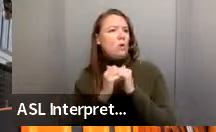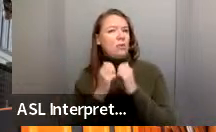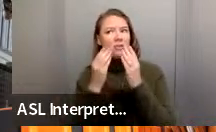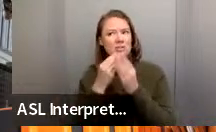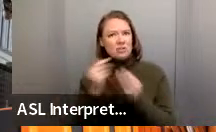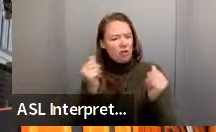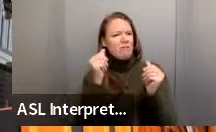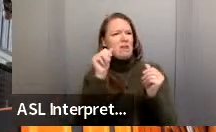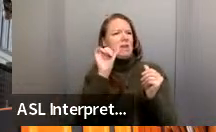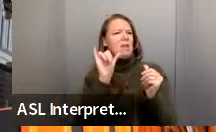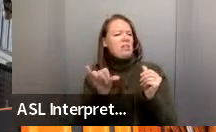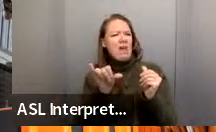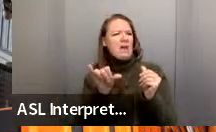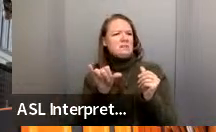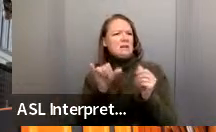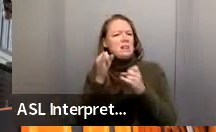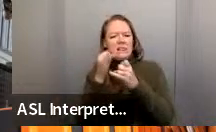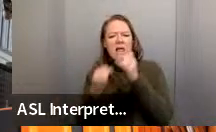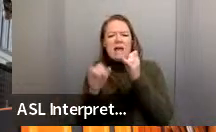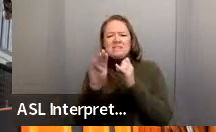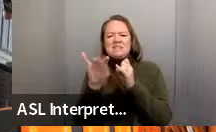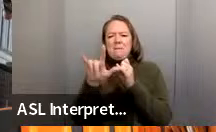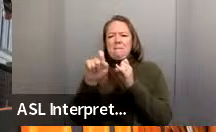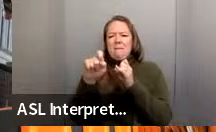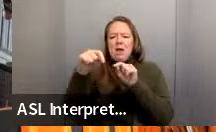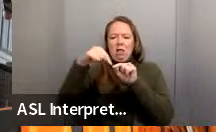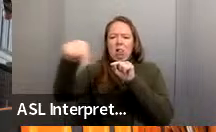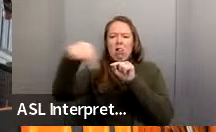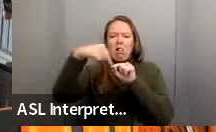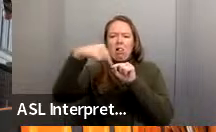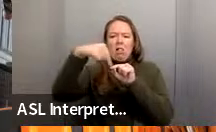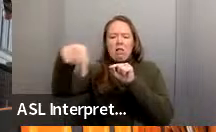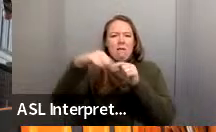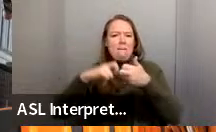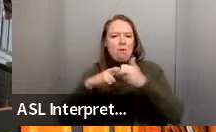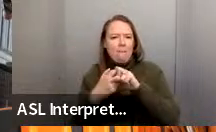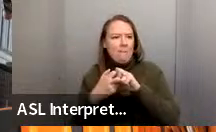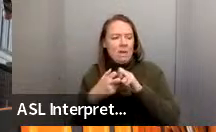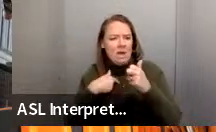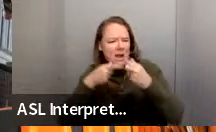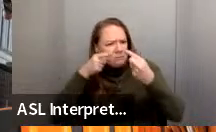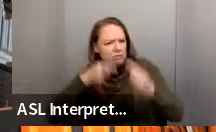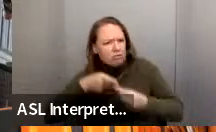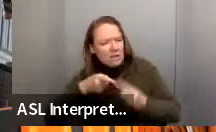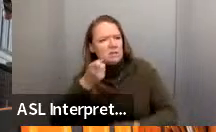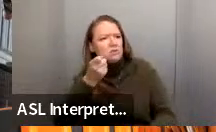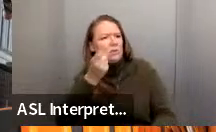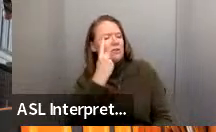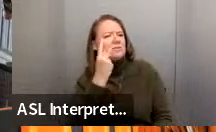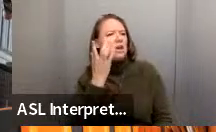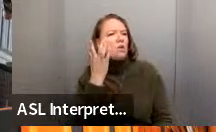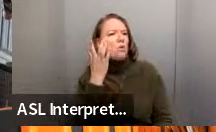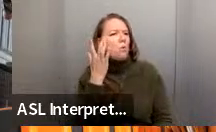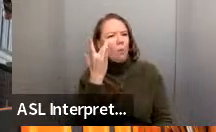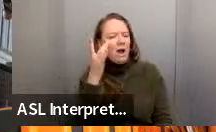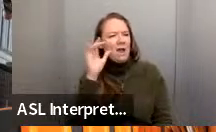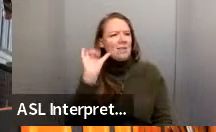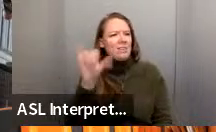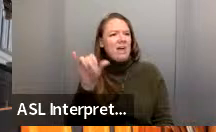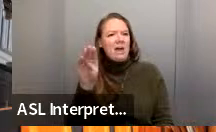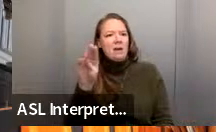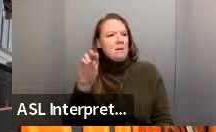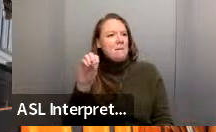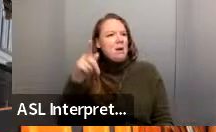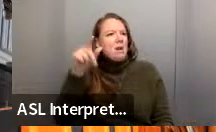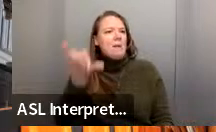problem. And I'm struggling to understand why it is that this monopoly was